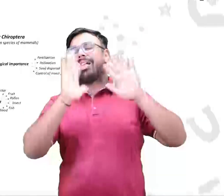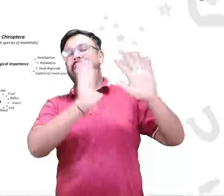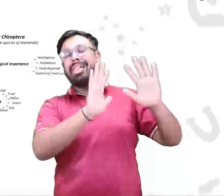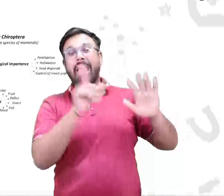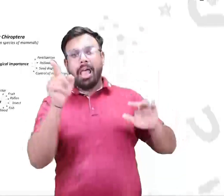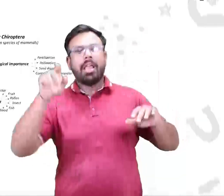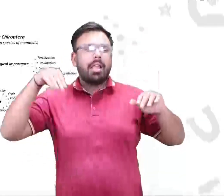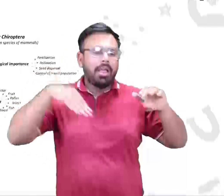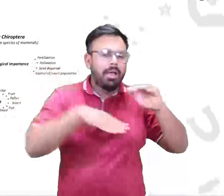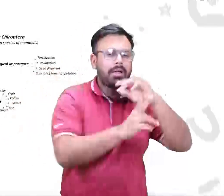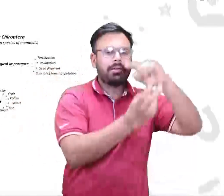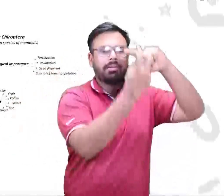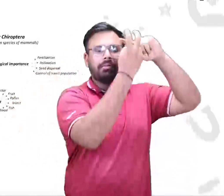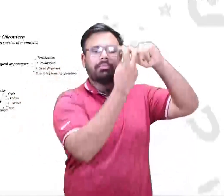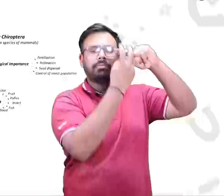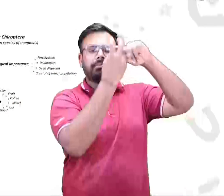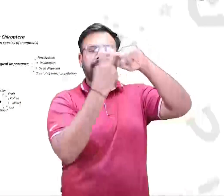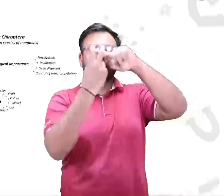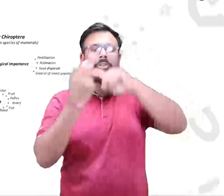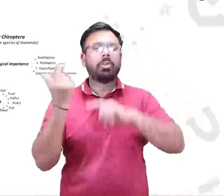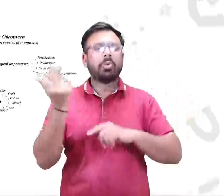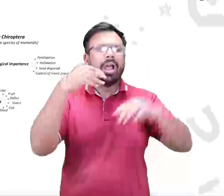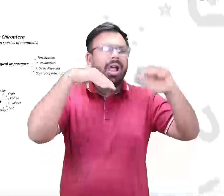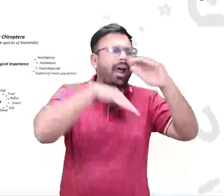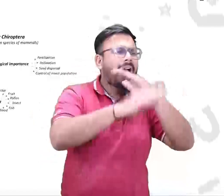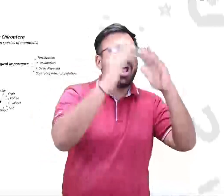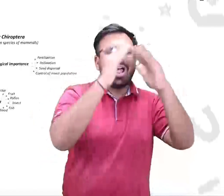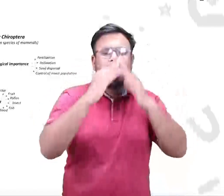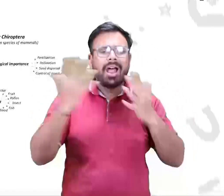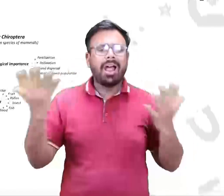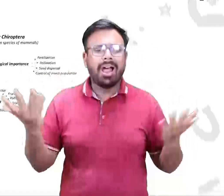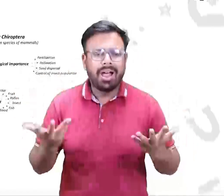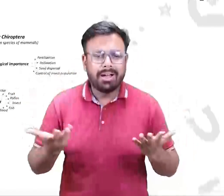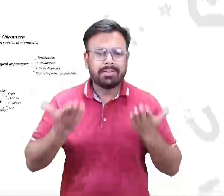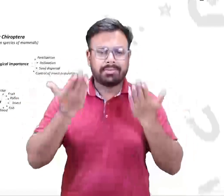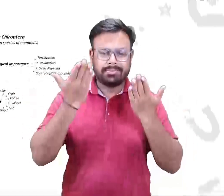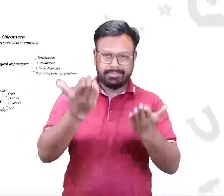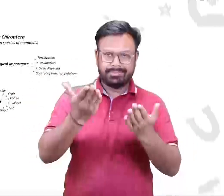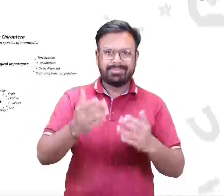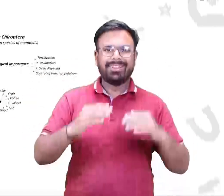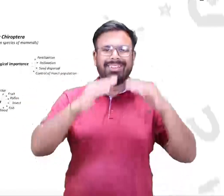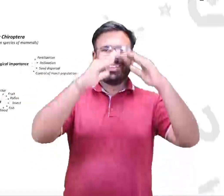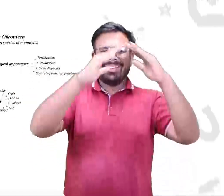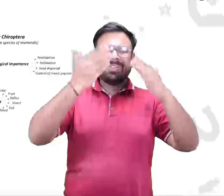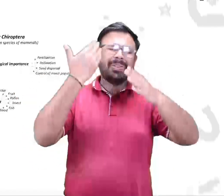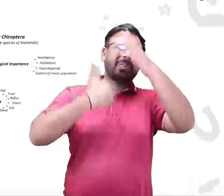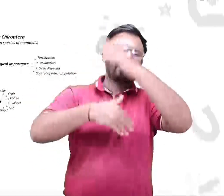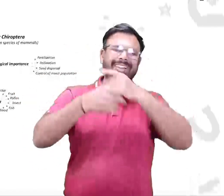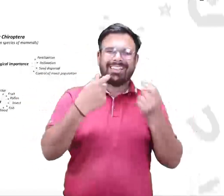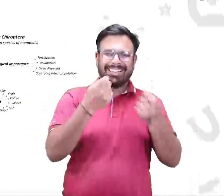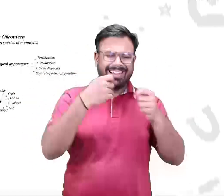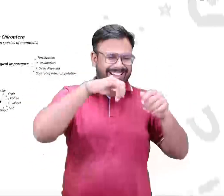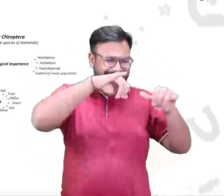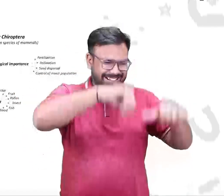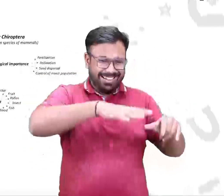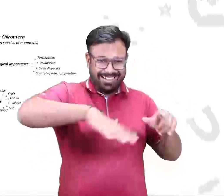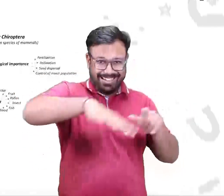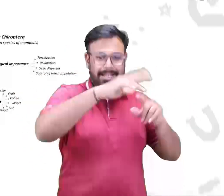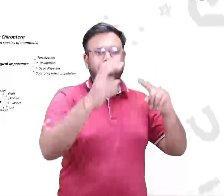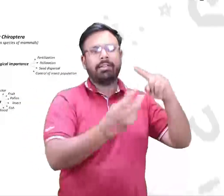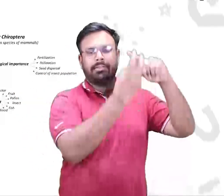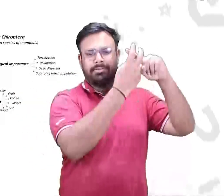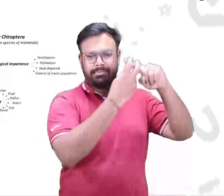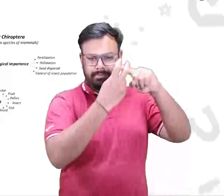They also live in man-made structure like houses and